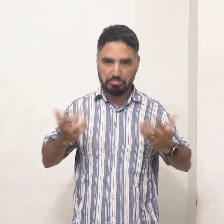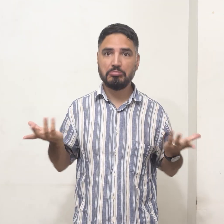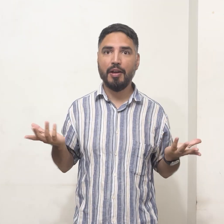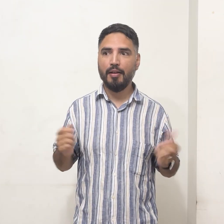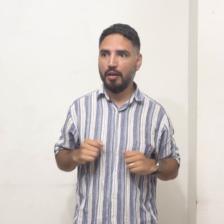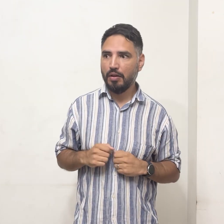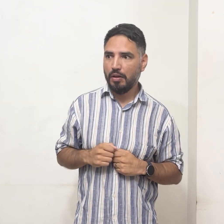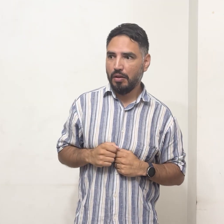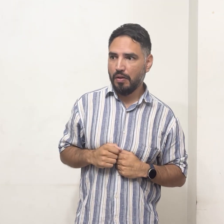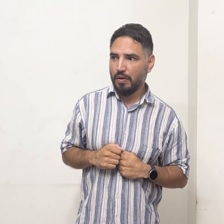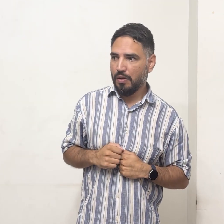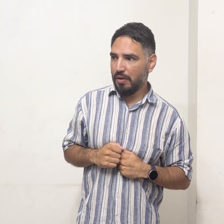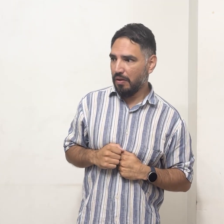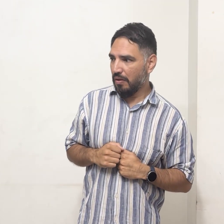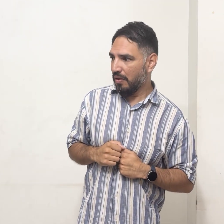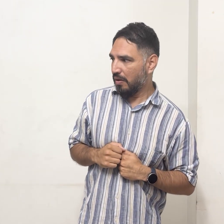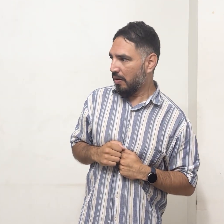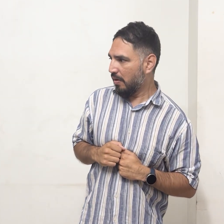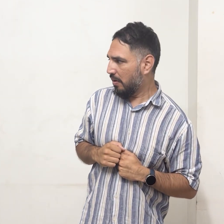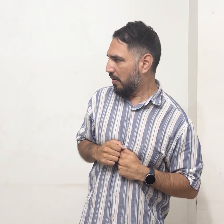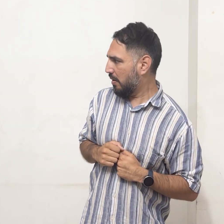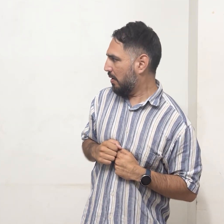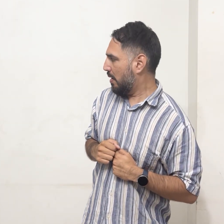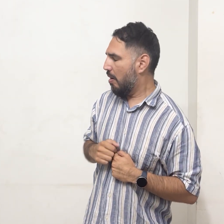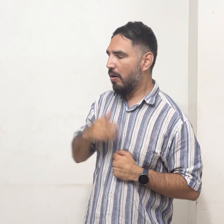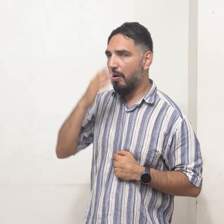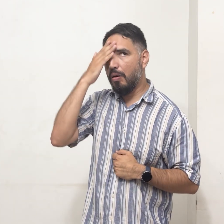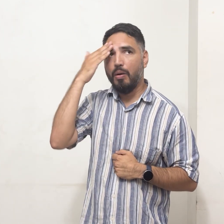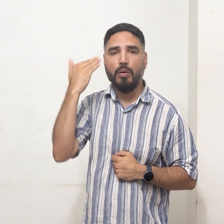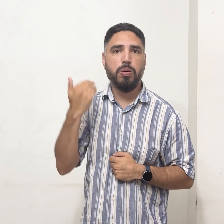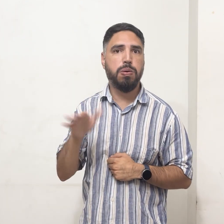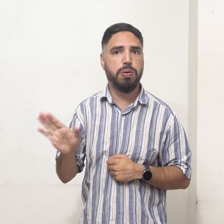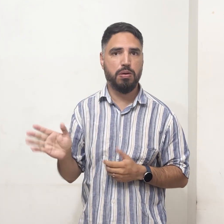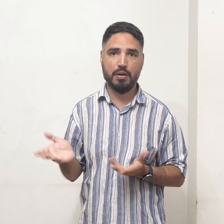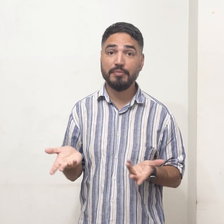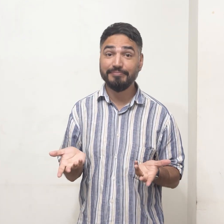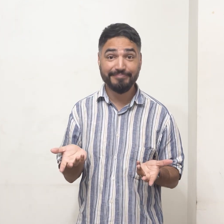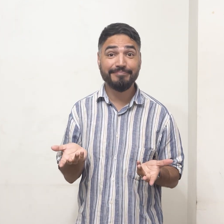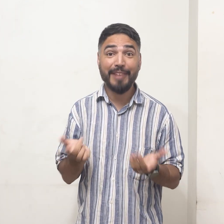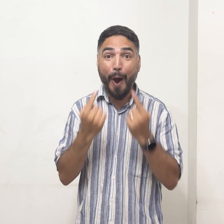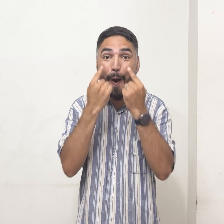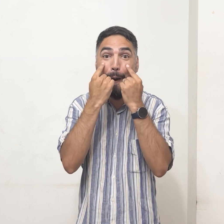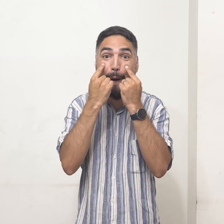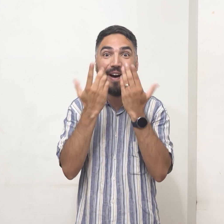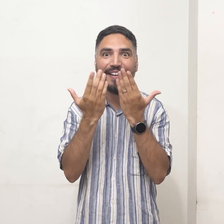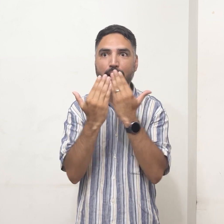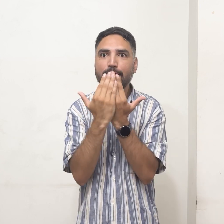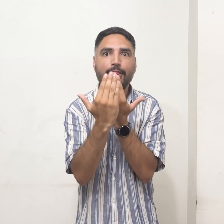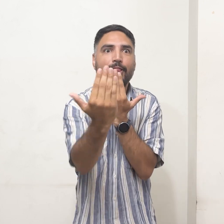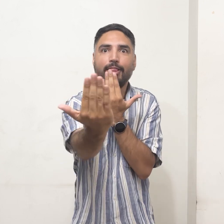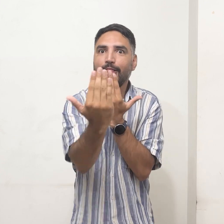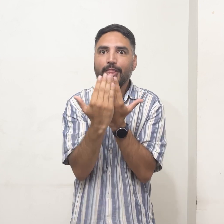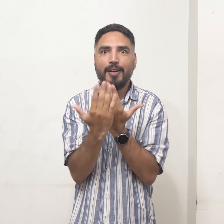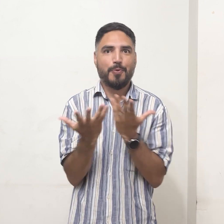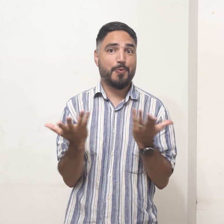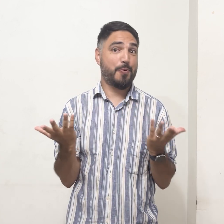taking steps, just with my gaze. So the eyes help me show depth